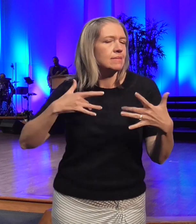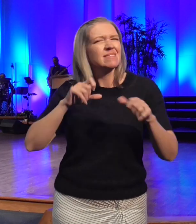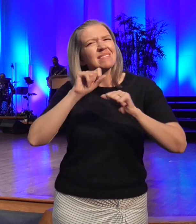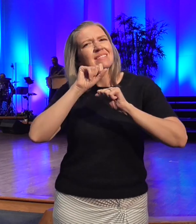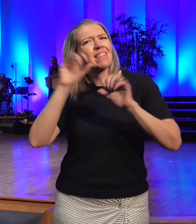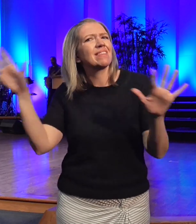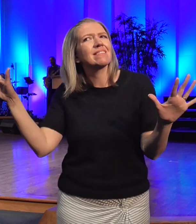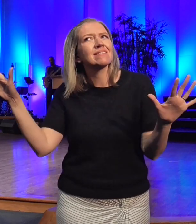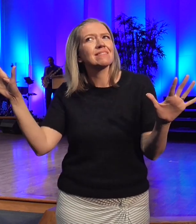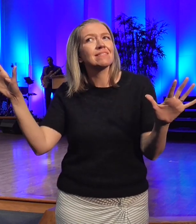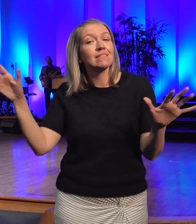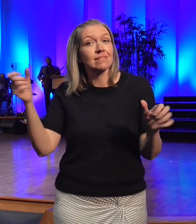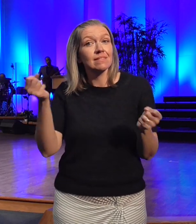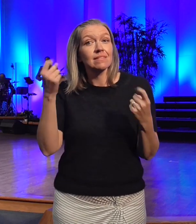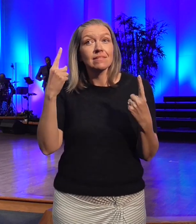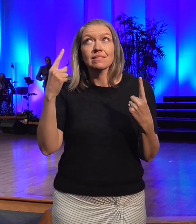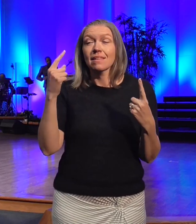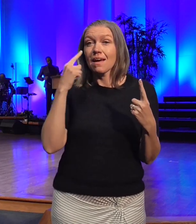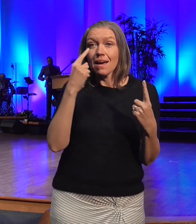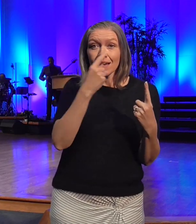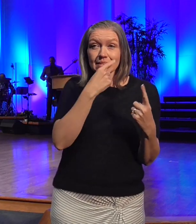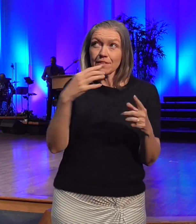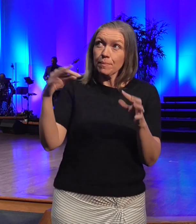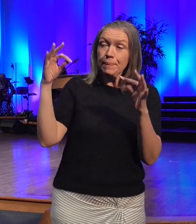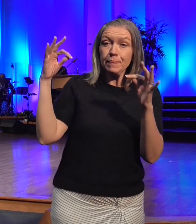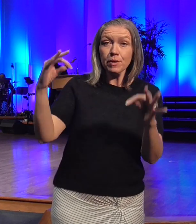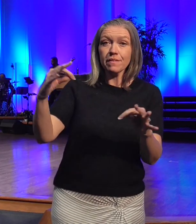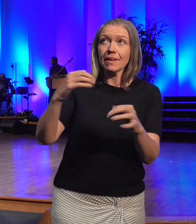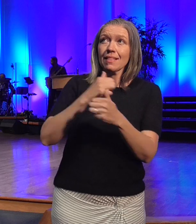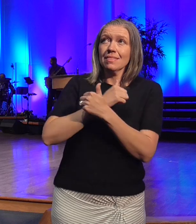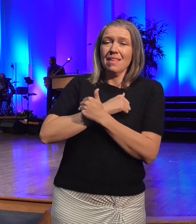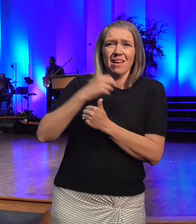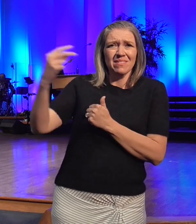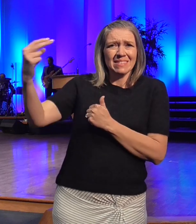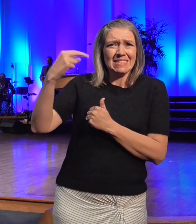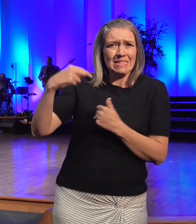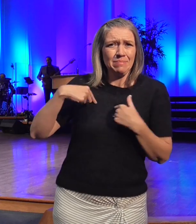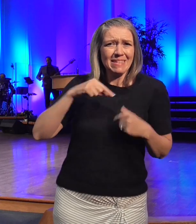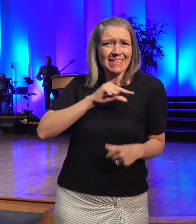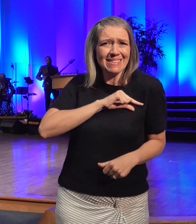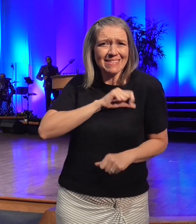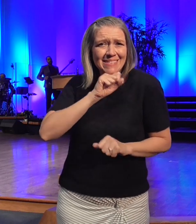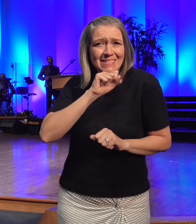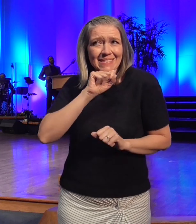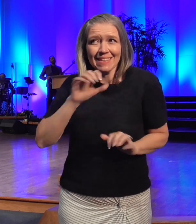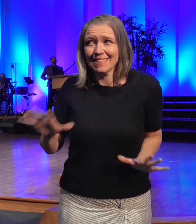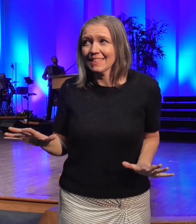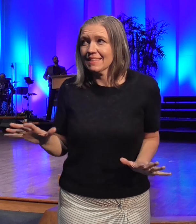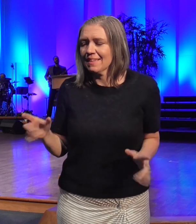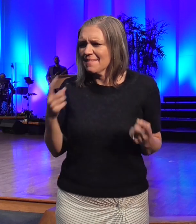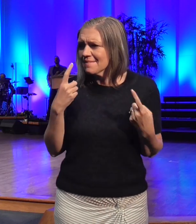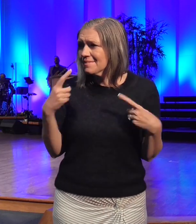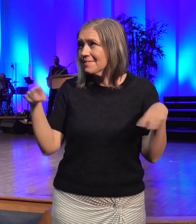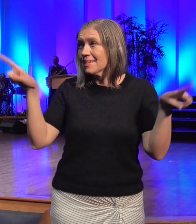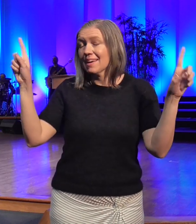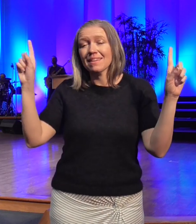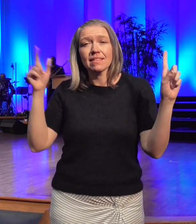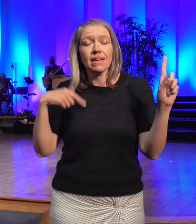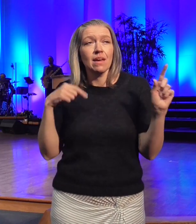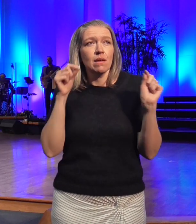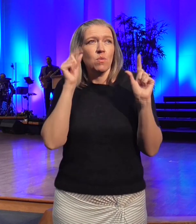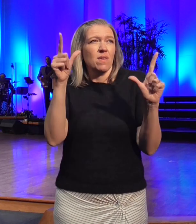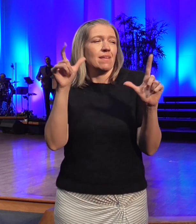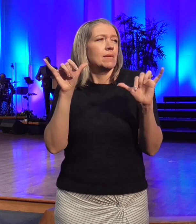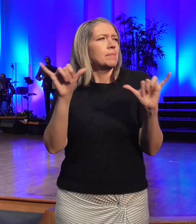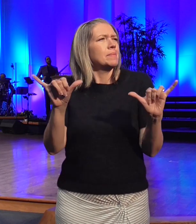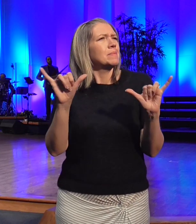guilty of in the eyes of perfect love. Finally I am waking